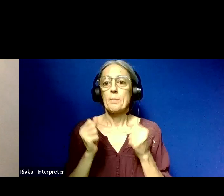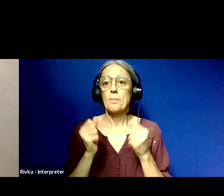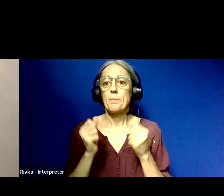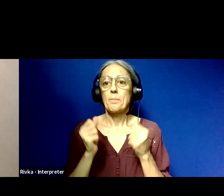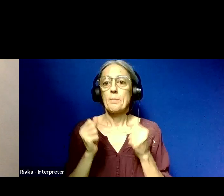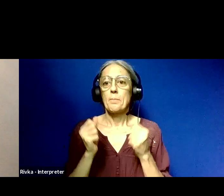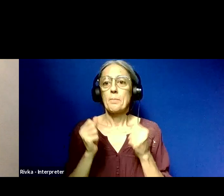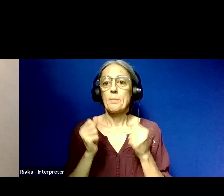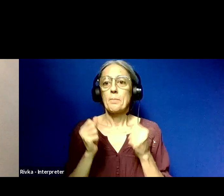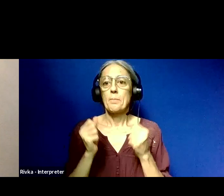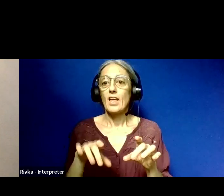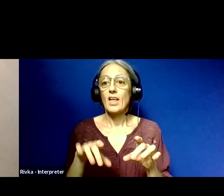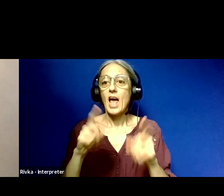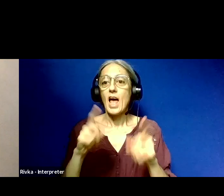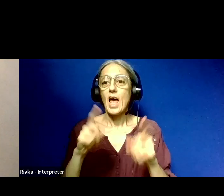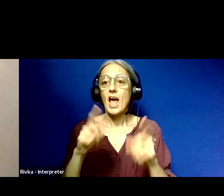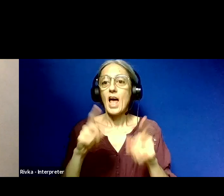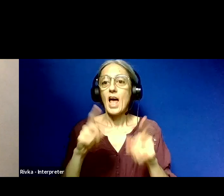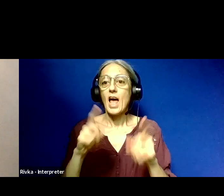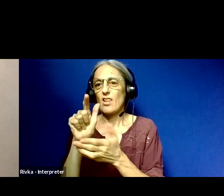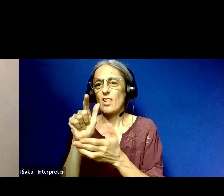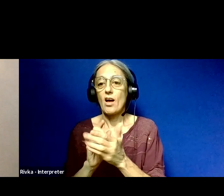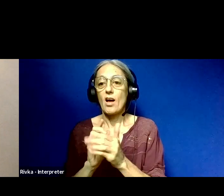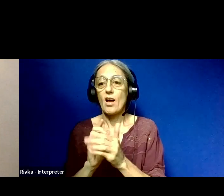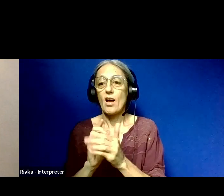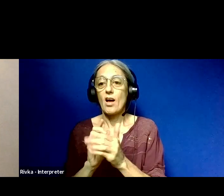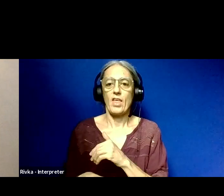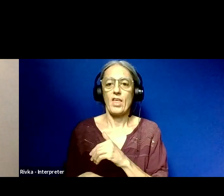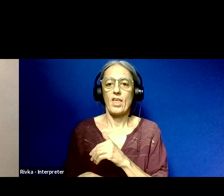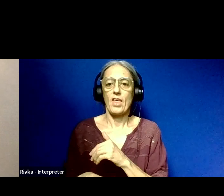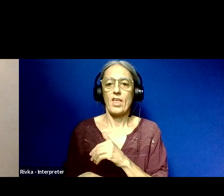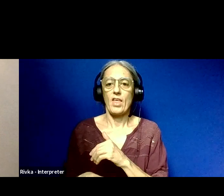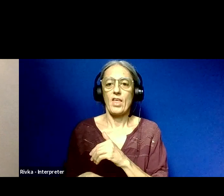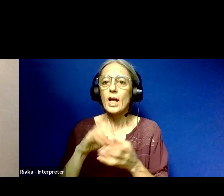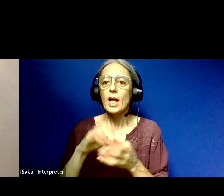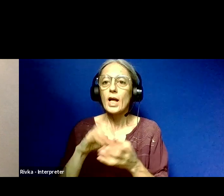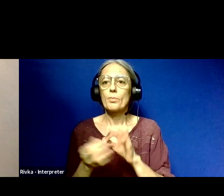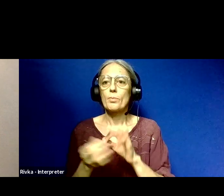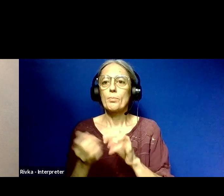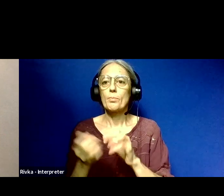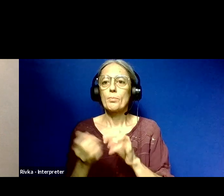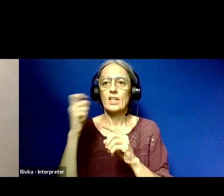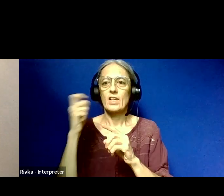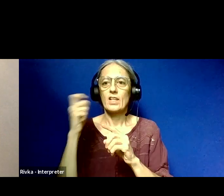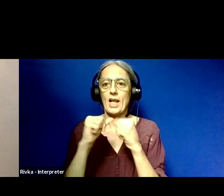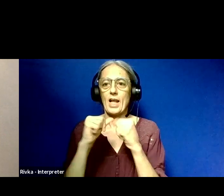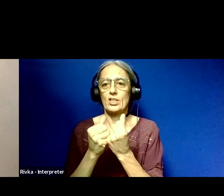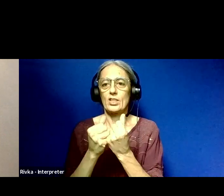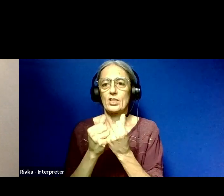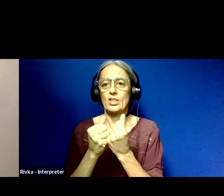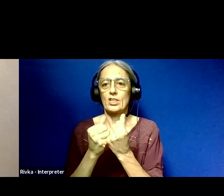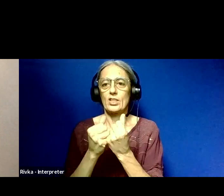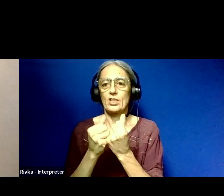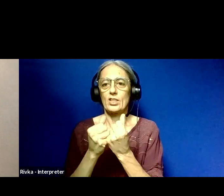in the law, were subsequently included and interpreted by various federal government agencies that issued regulations